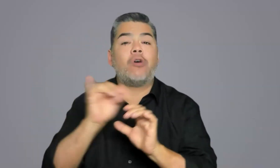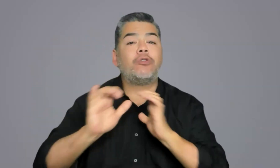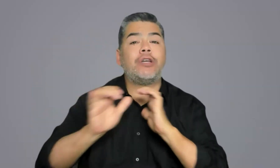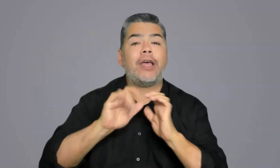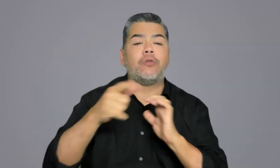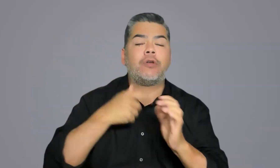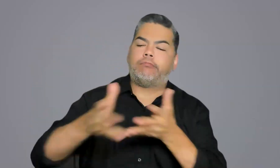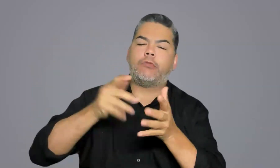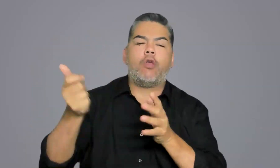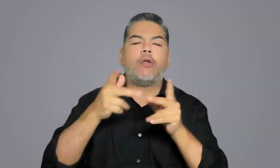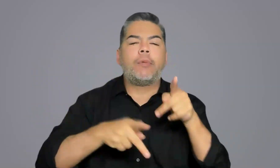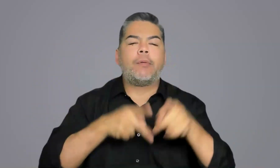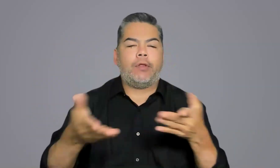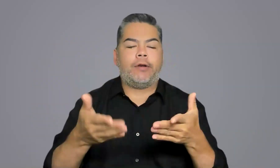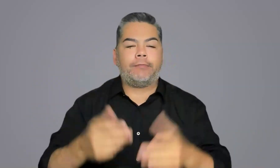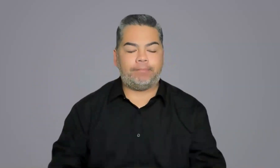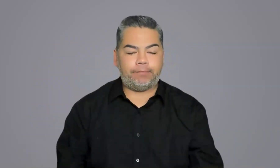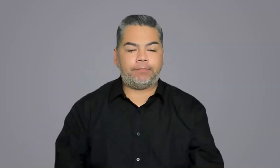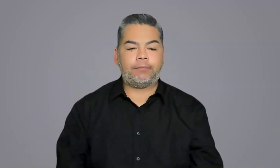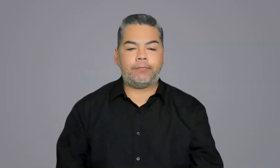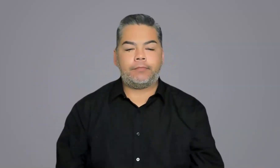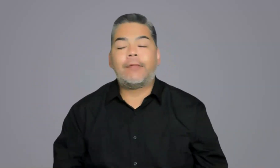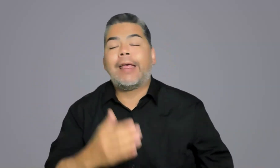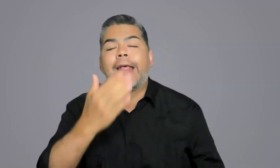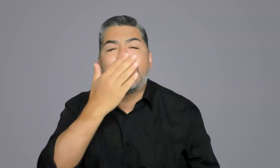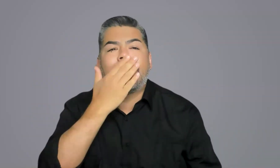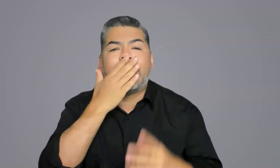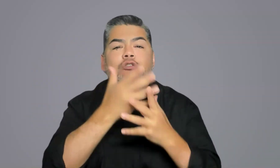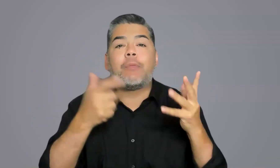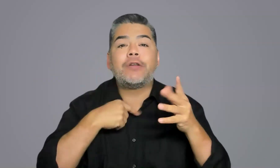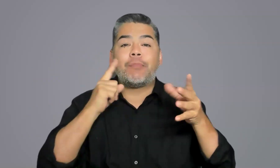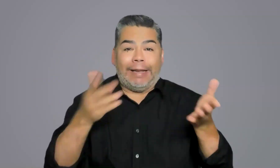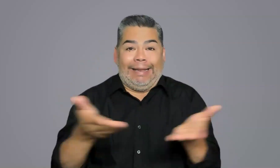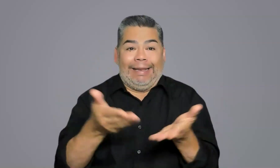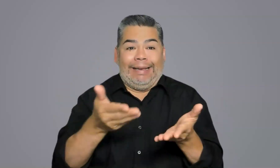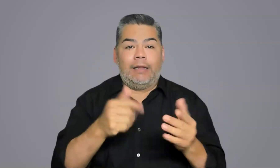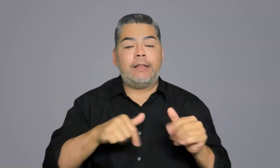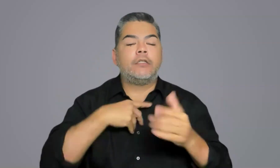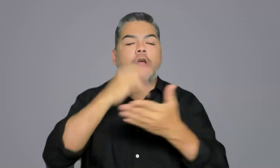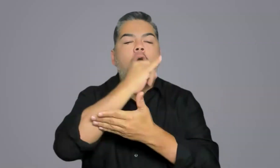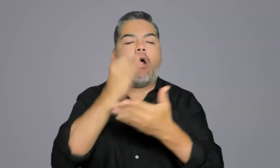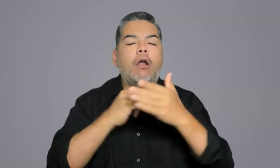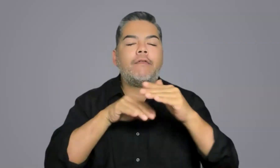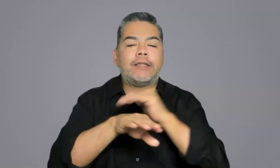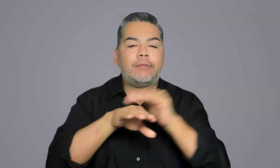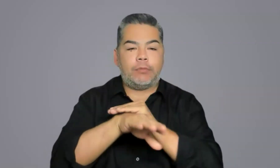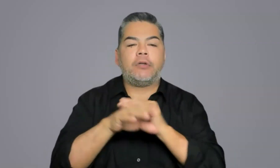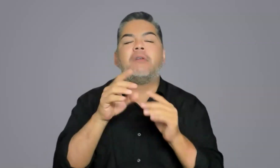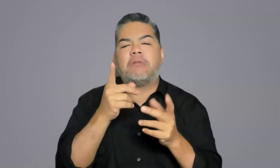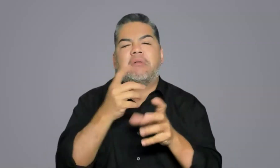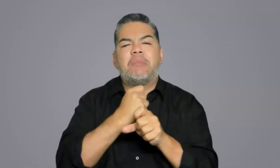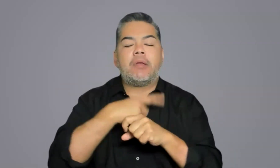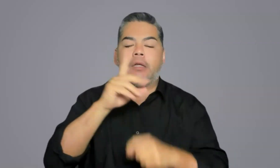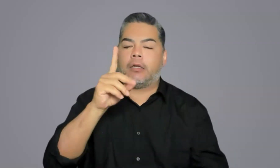Thank you so much for choosing to join my session. This session is called The Art of Accessibility, Making Documents Delightfully